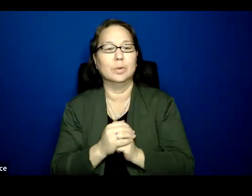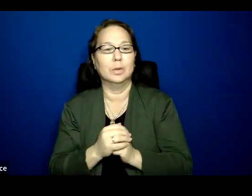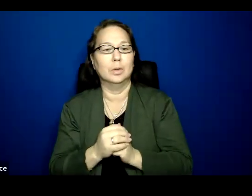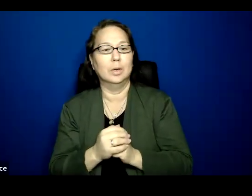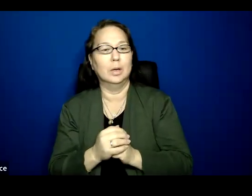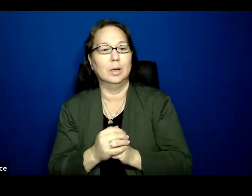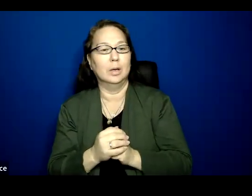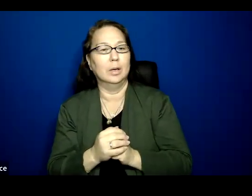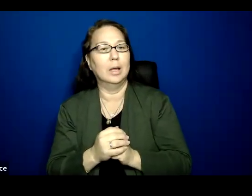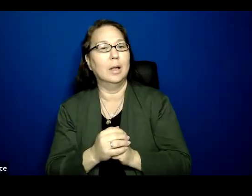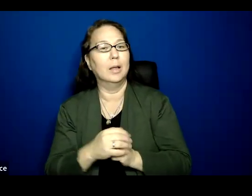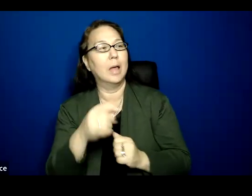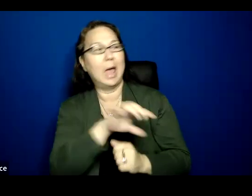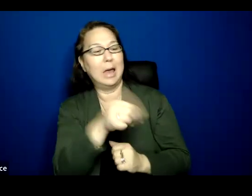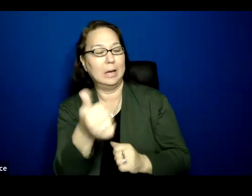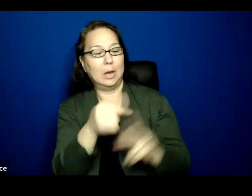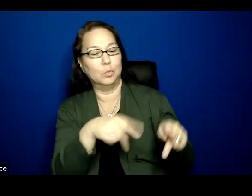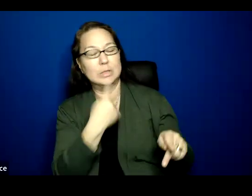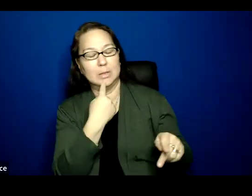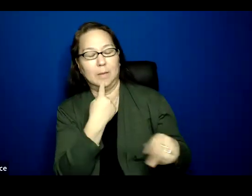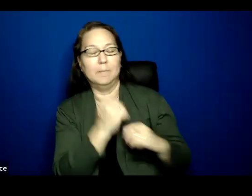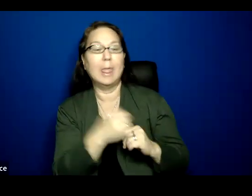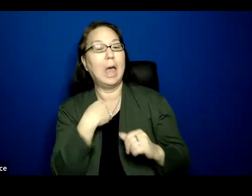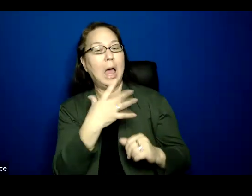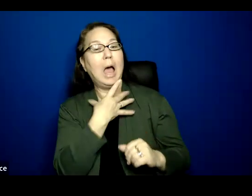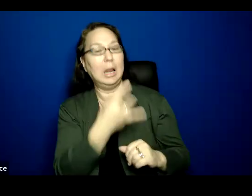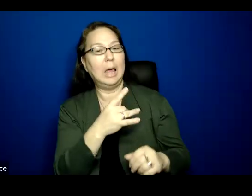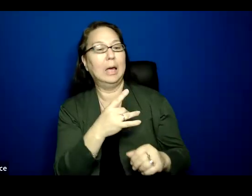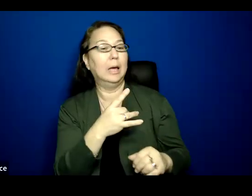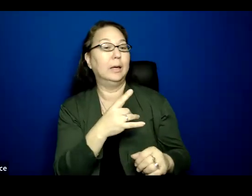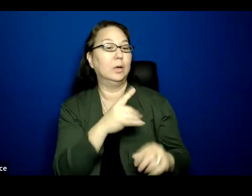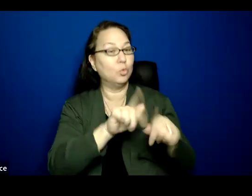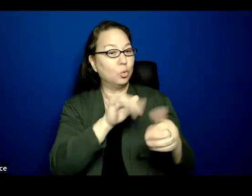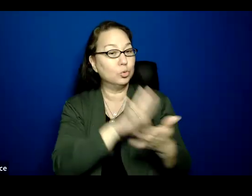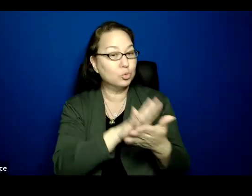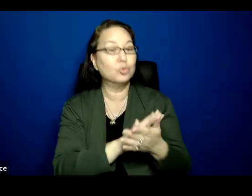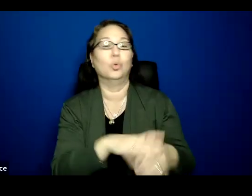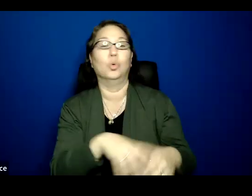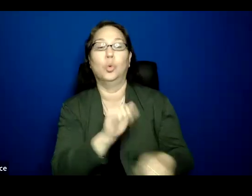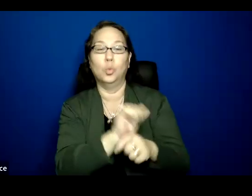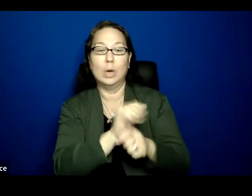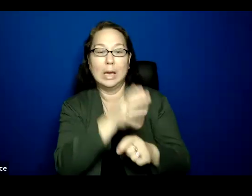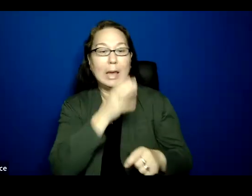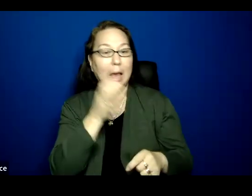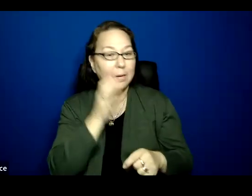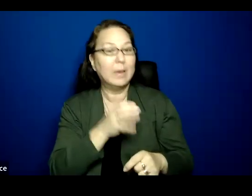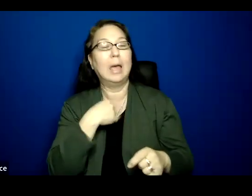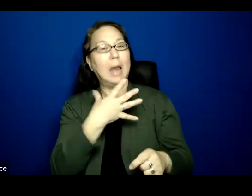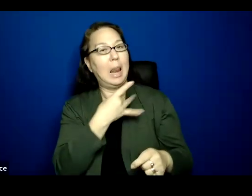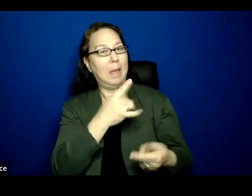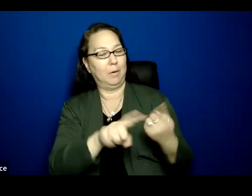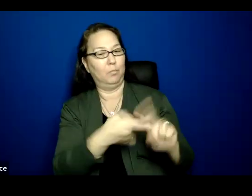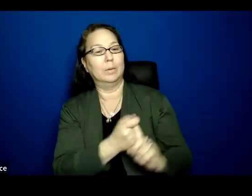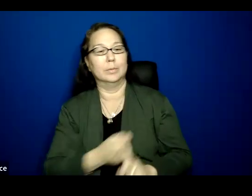school. I like my teachers. I like working in the cafe. I like my friends. I like my classes. Dashawn said, I like my classes because of